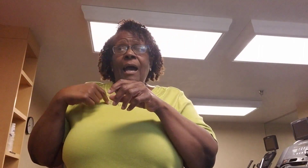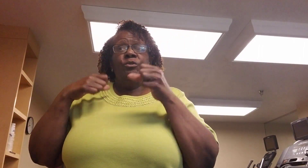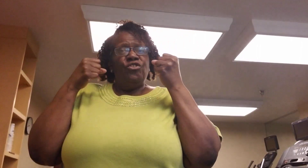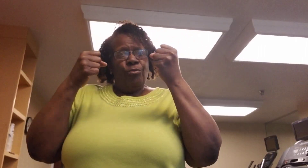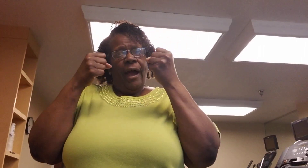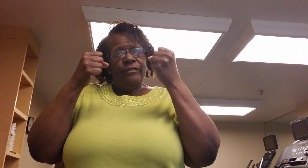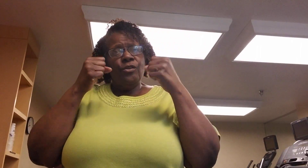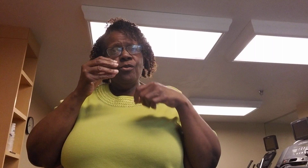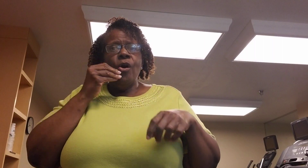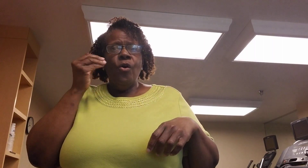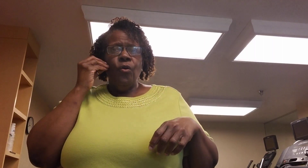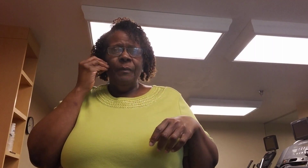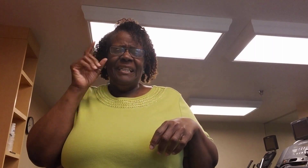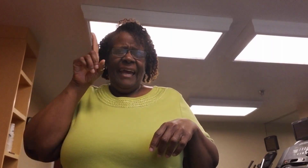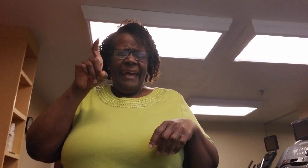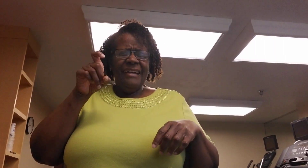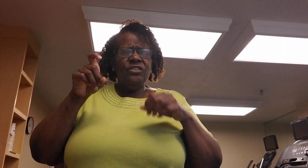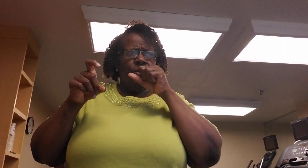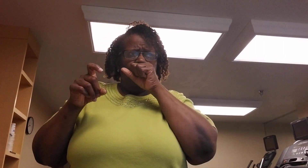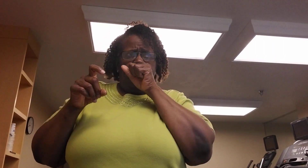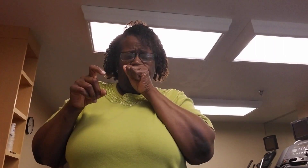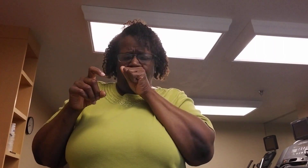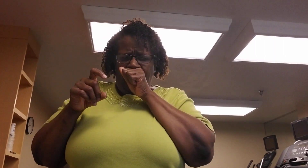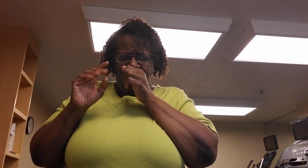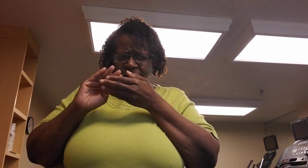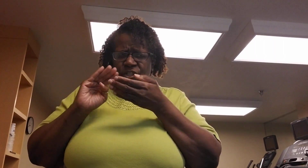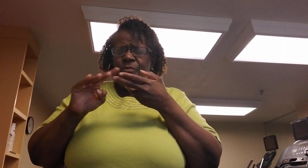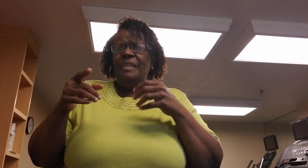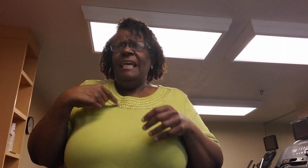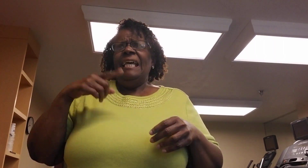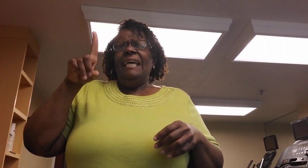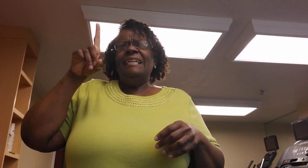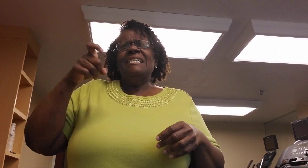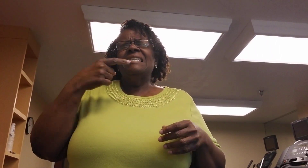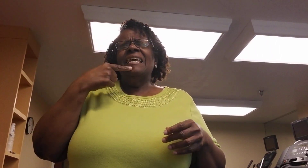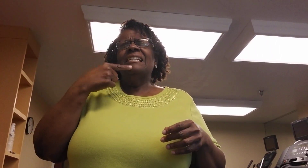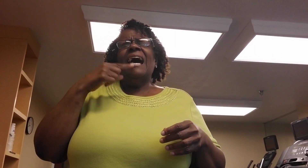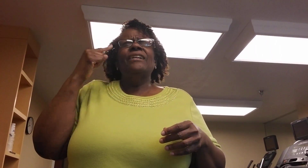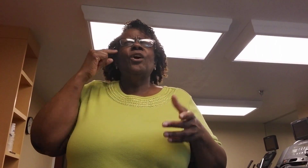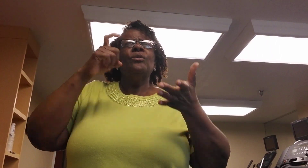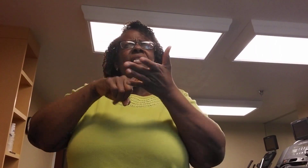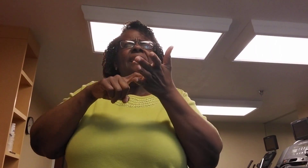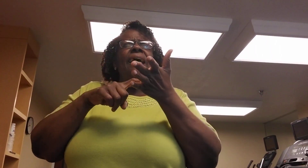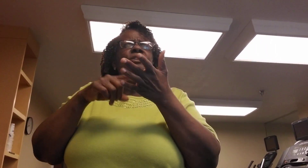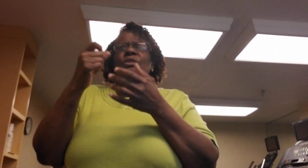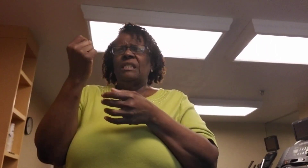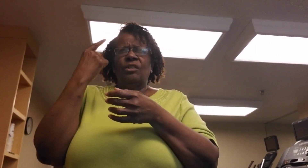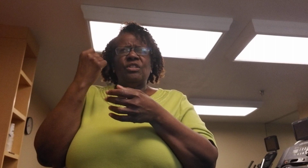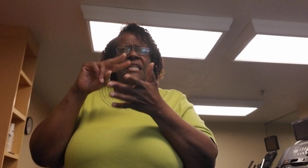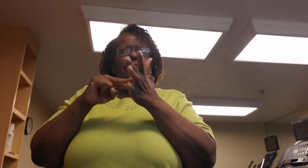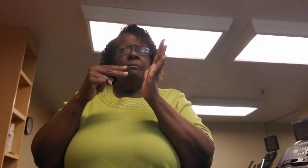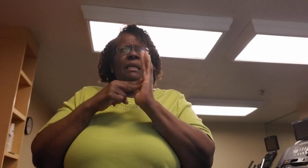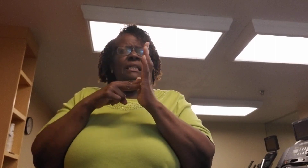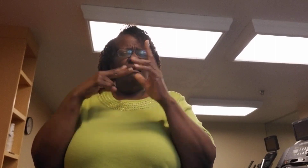was driving her home and I asked her, and I said, I noticed that you didn't understand the meaning